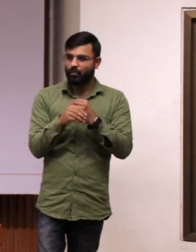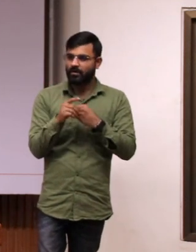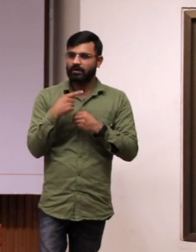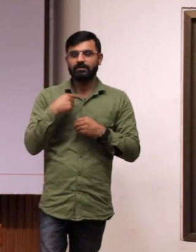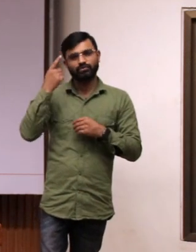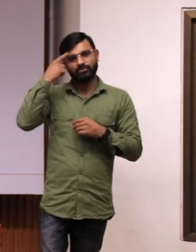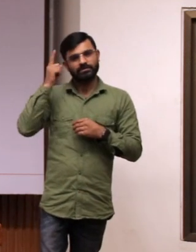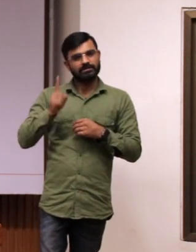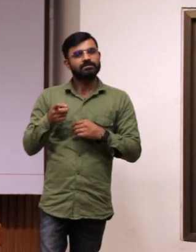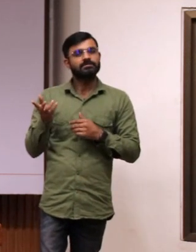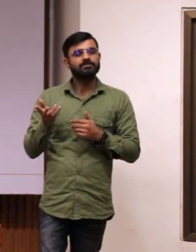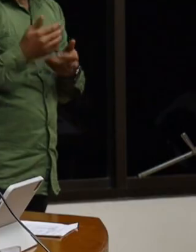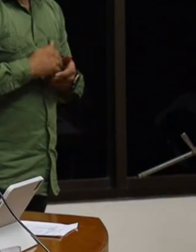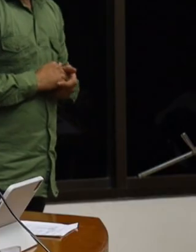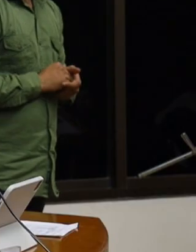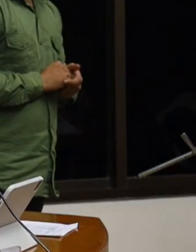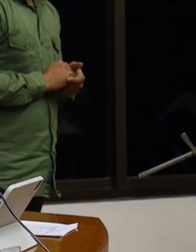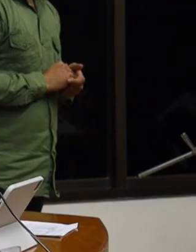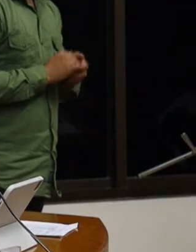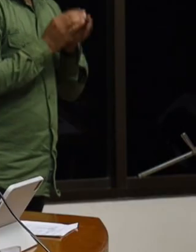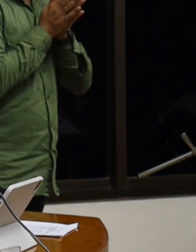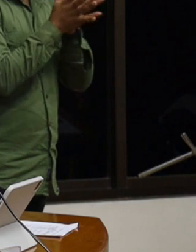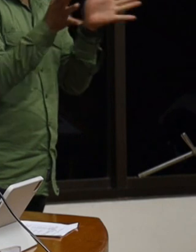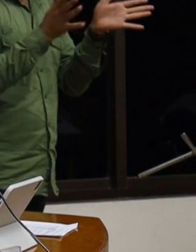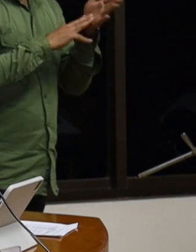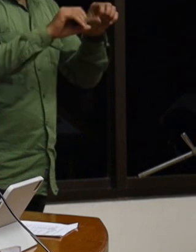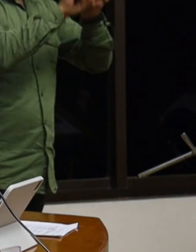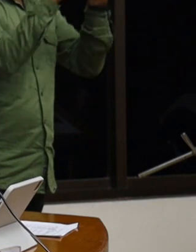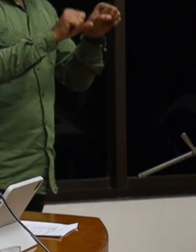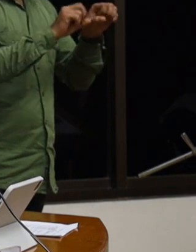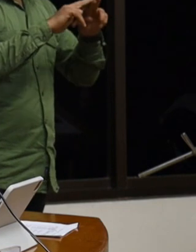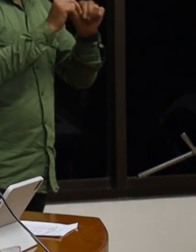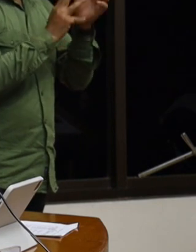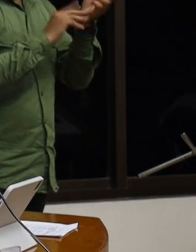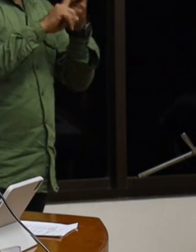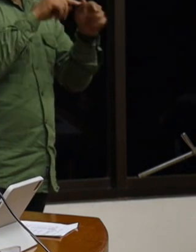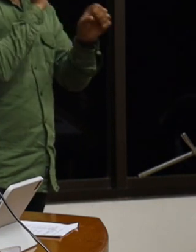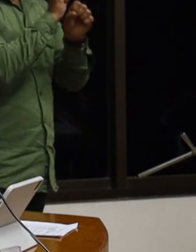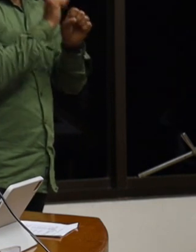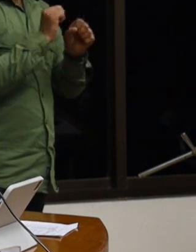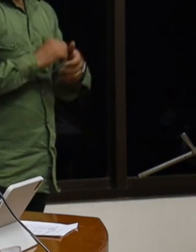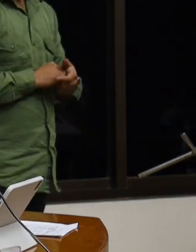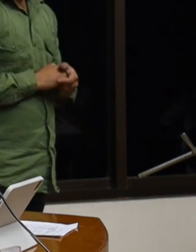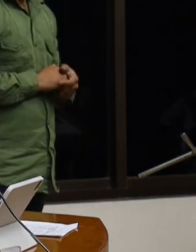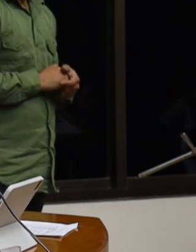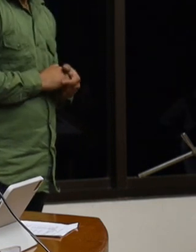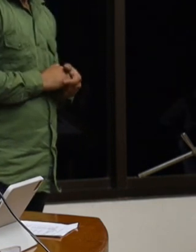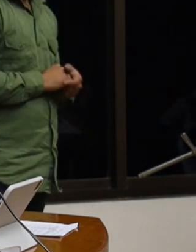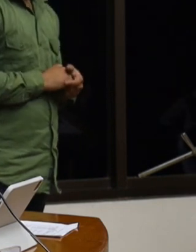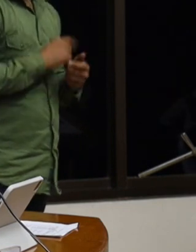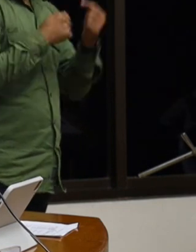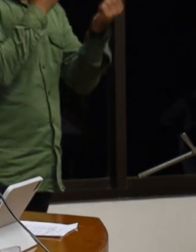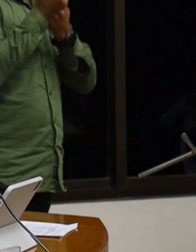you think should be the major overhaul in the system, whole framework. Rip off. Like to... then I have to win the